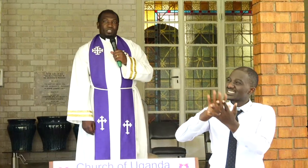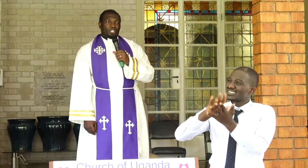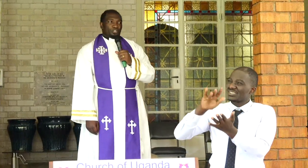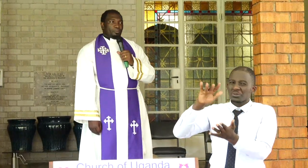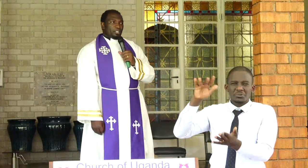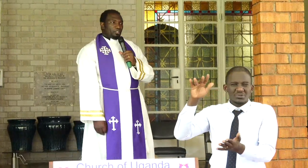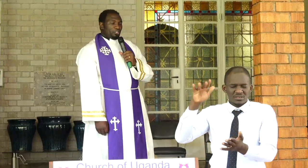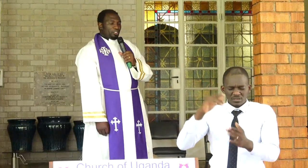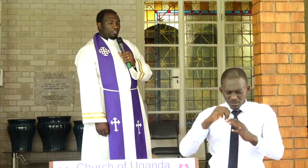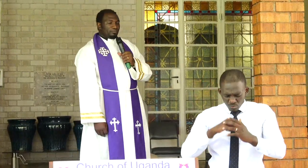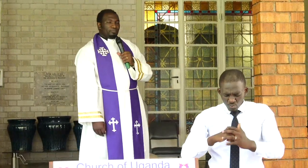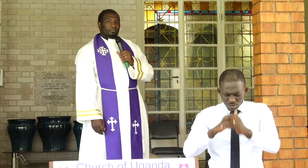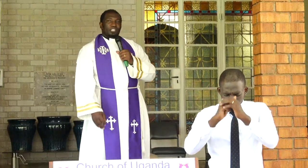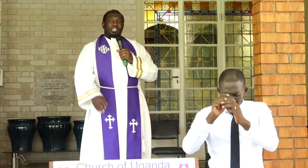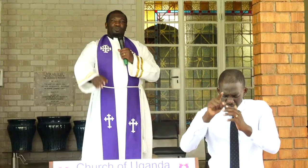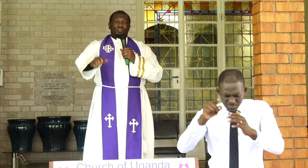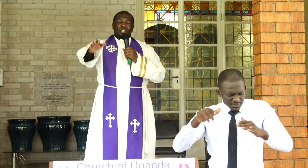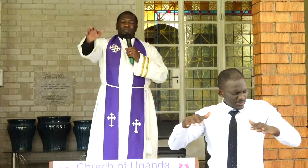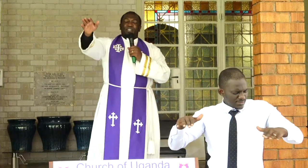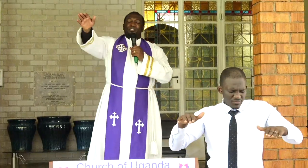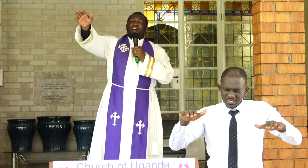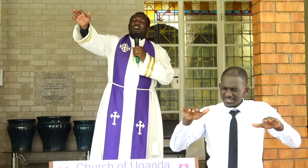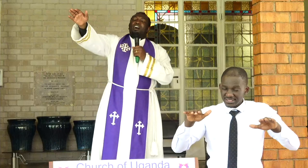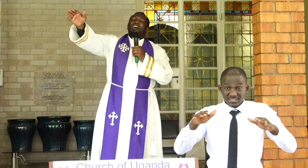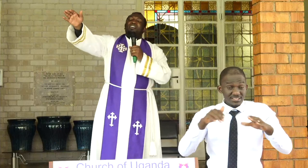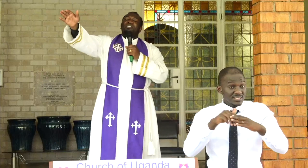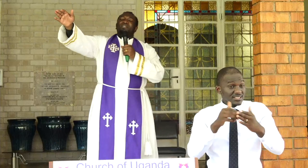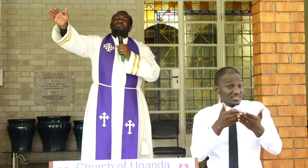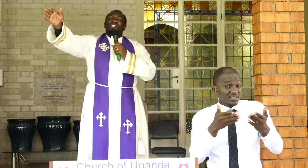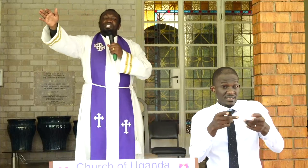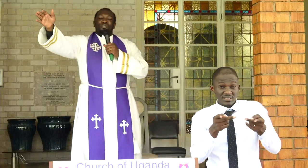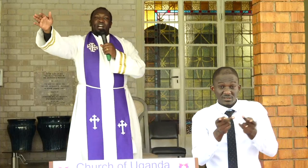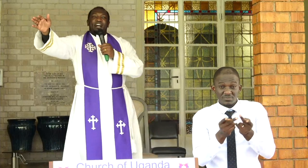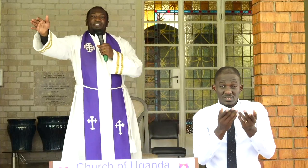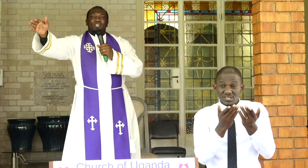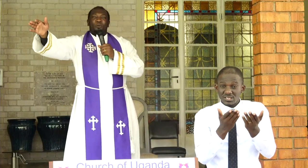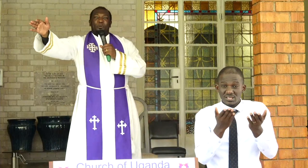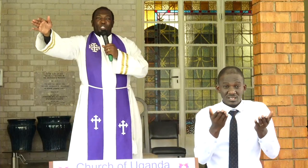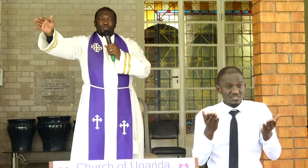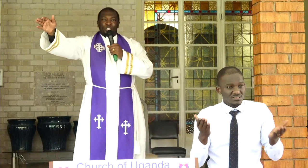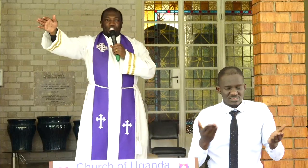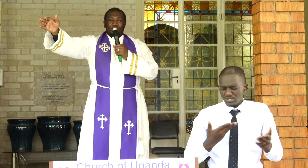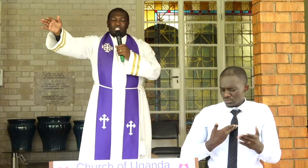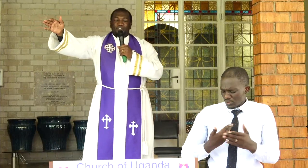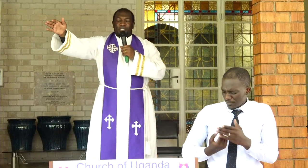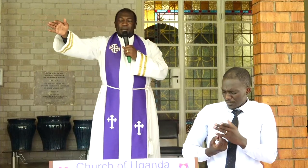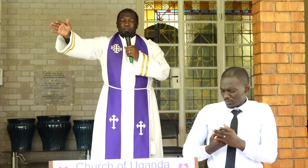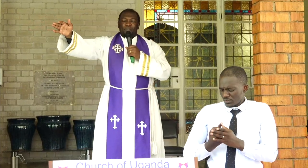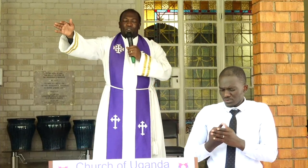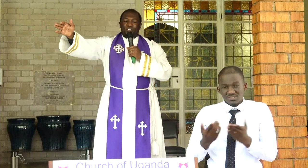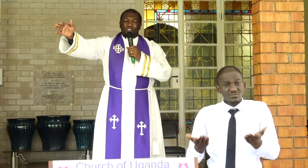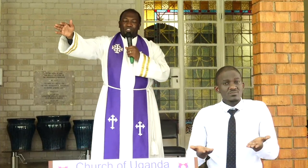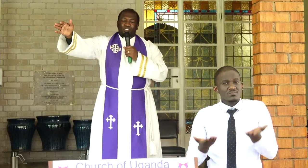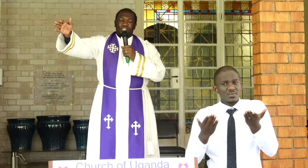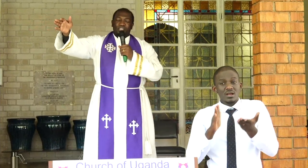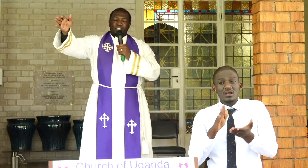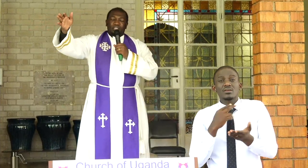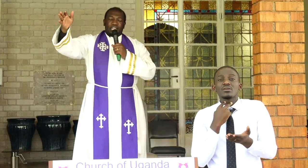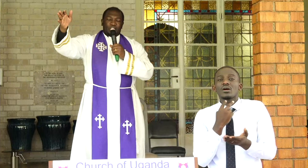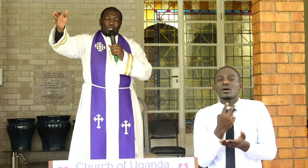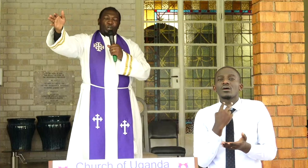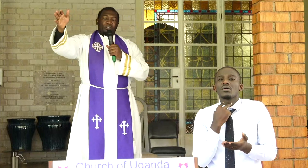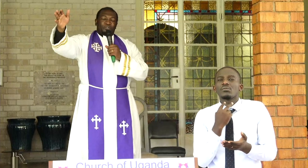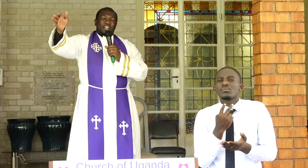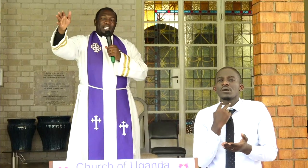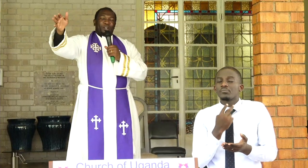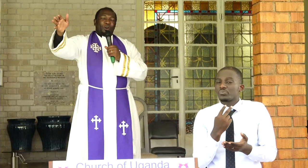him in his majesty. Wherever you are, you have an opportunity to lift up your voice